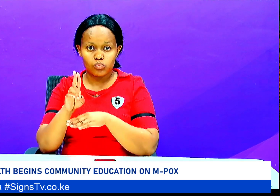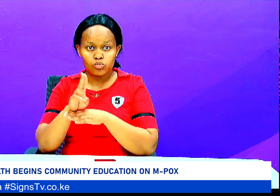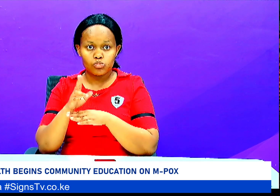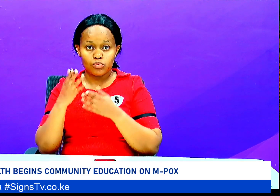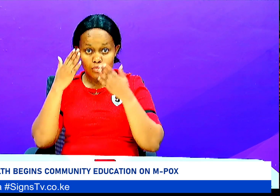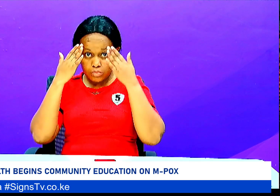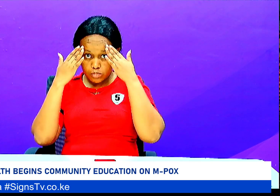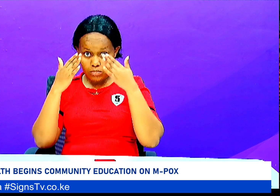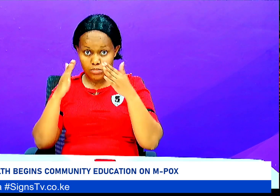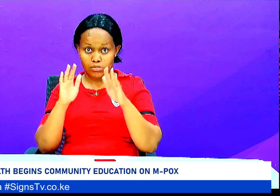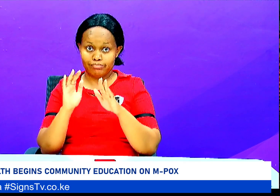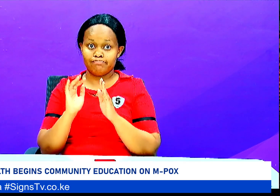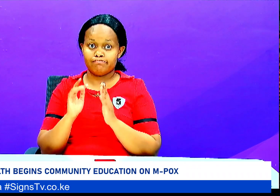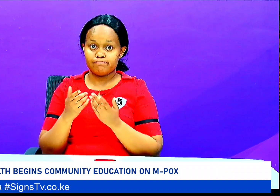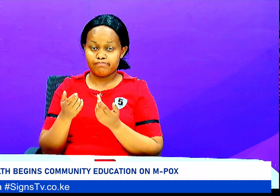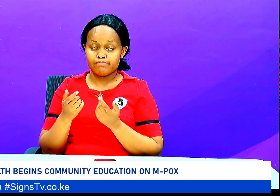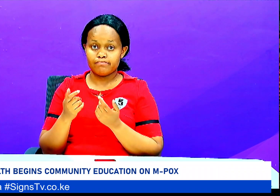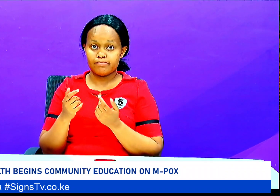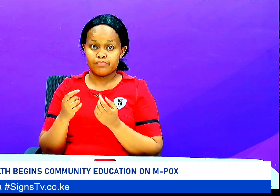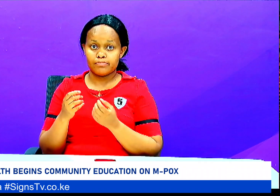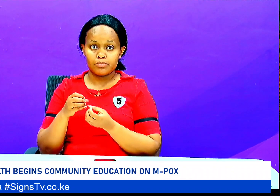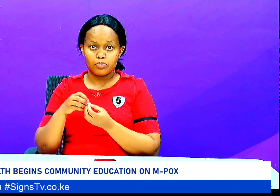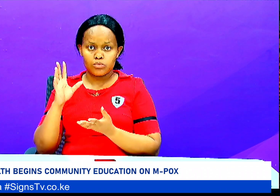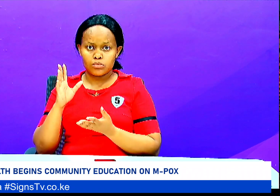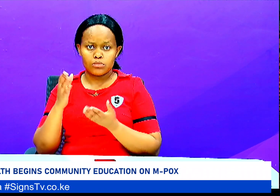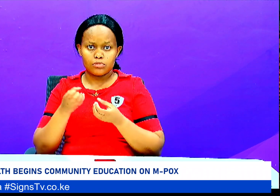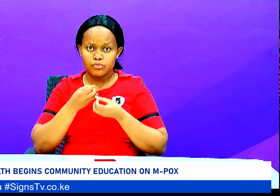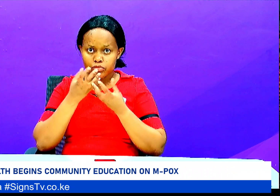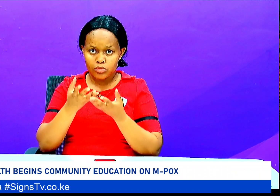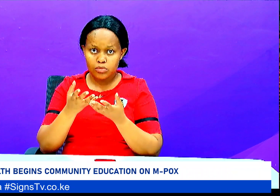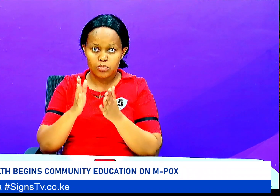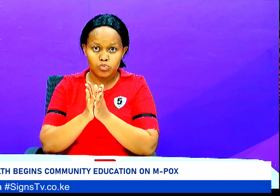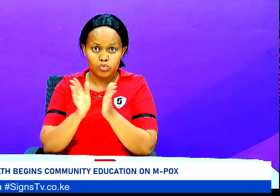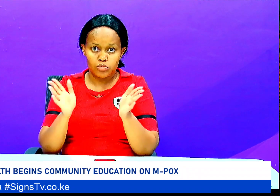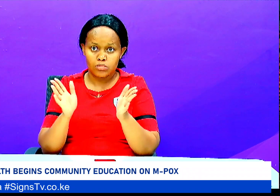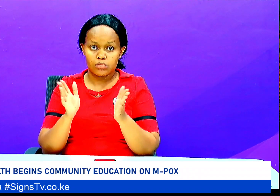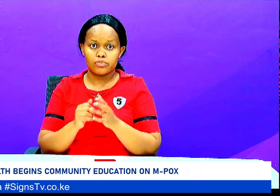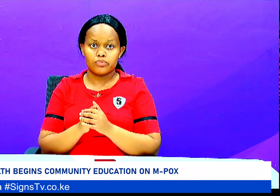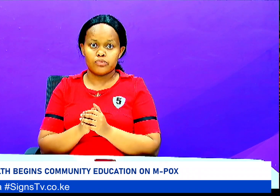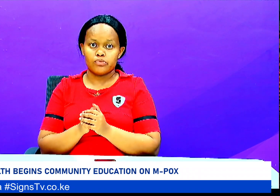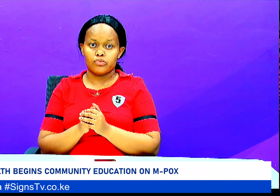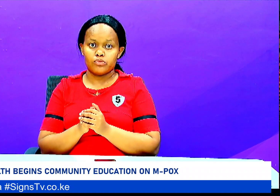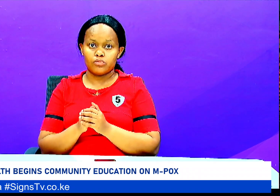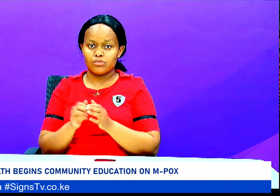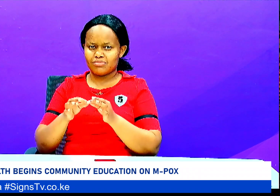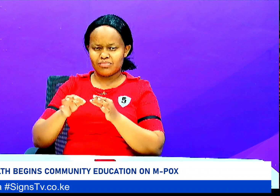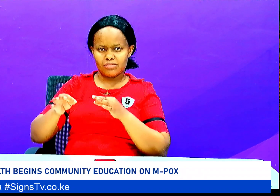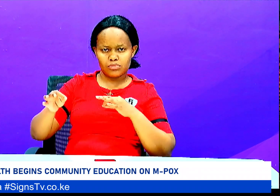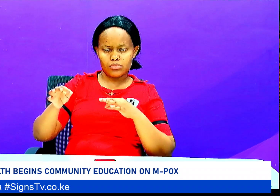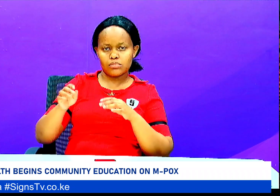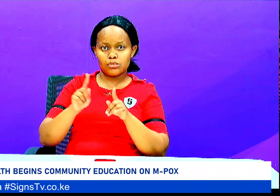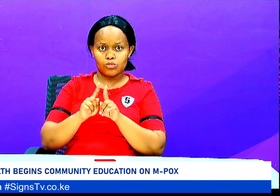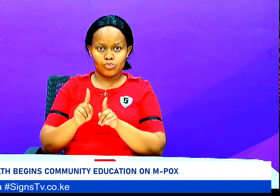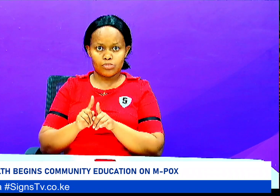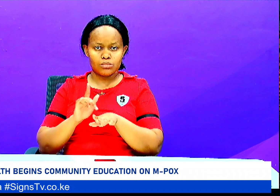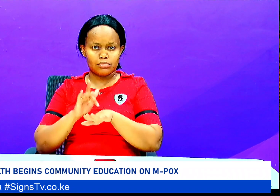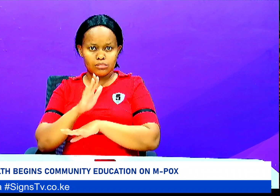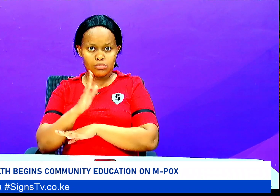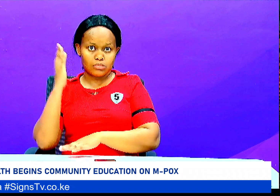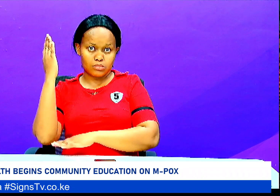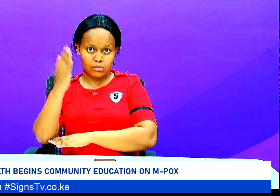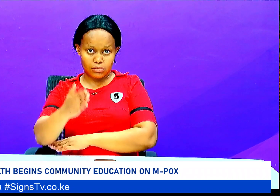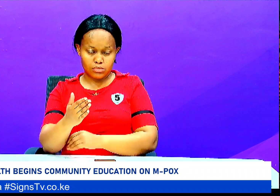areas and aim to use mass awareness efforts to inform the public on prevention